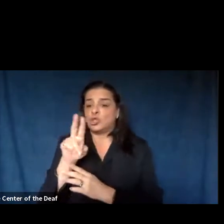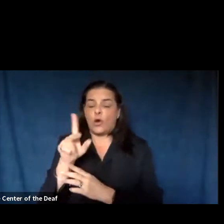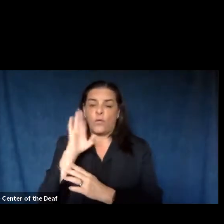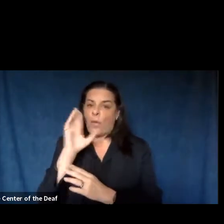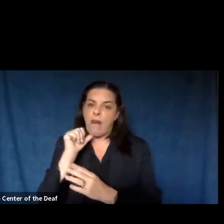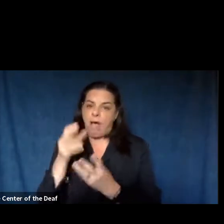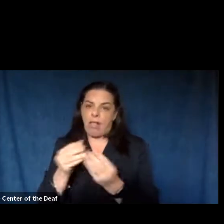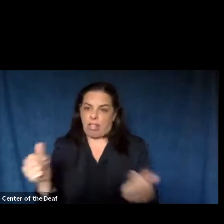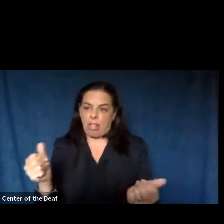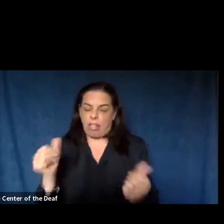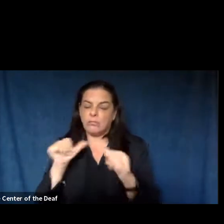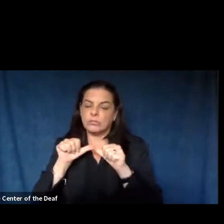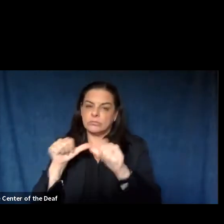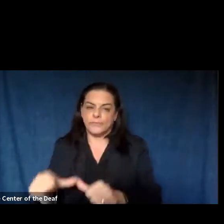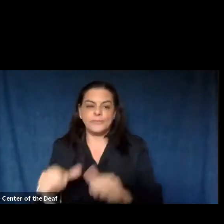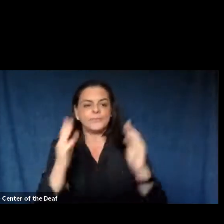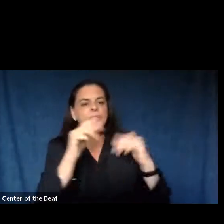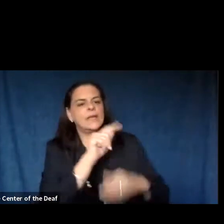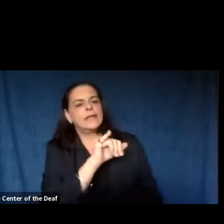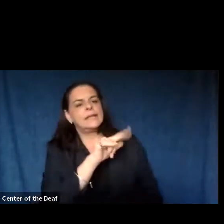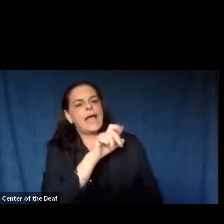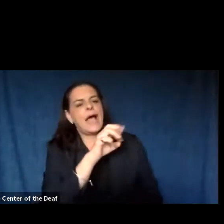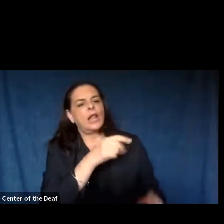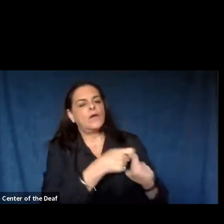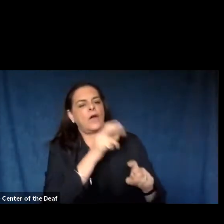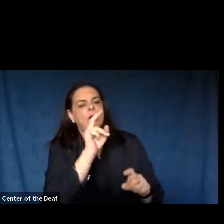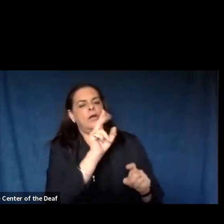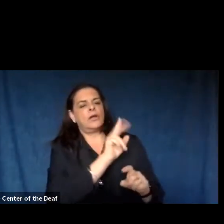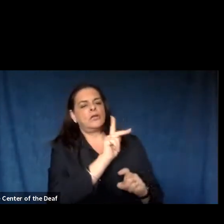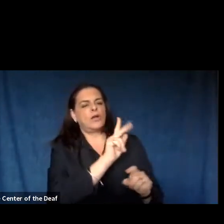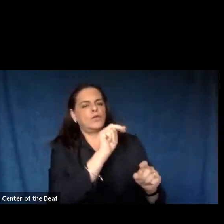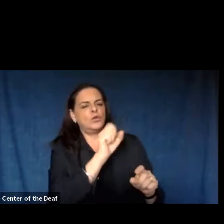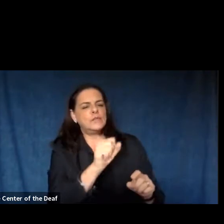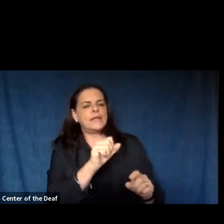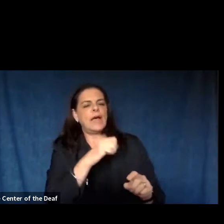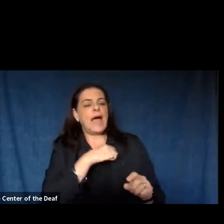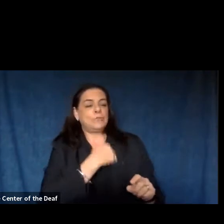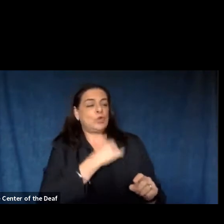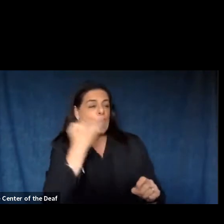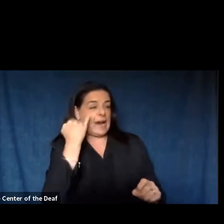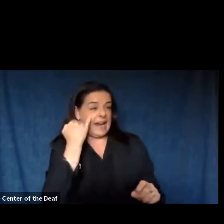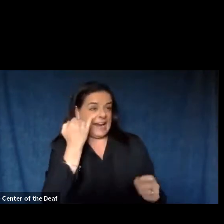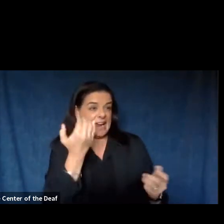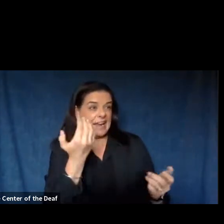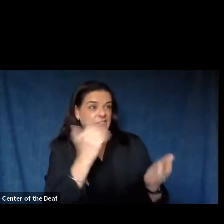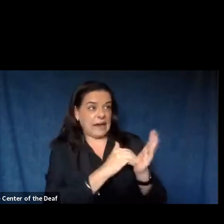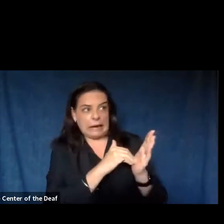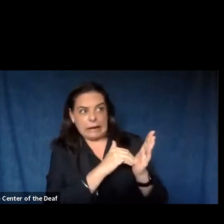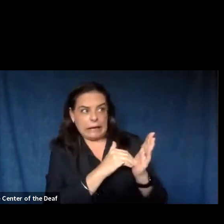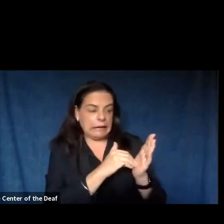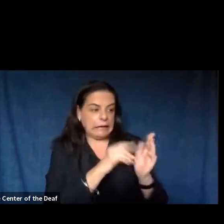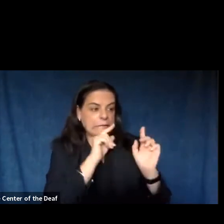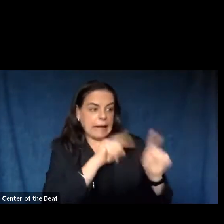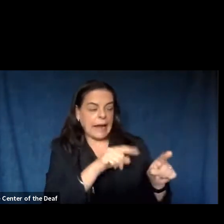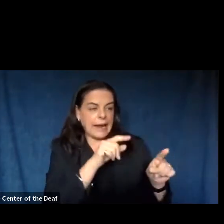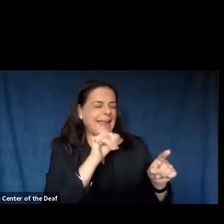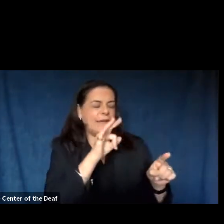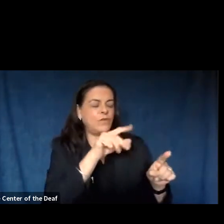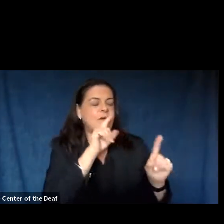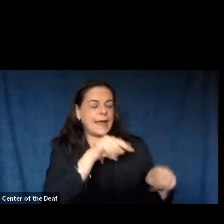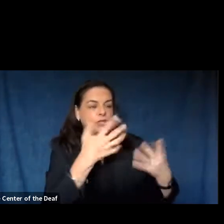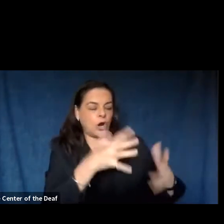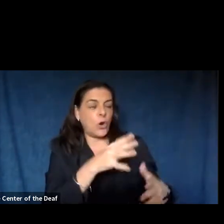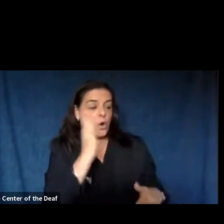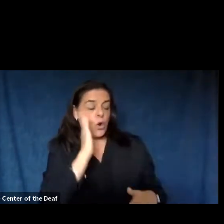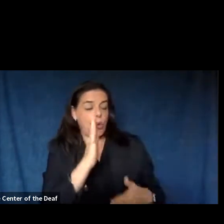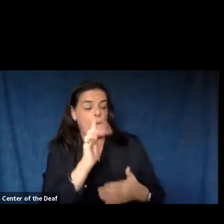think. From Tyler with the Sentinel, he says, sorry if this has previously been answered, but will law enforcement change in any way? Not will law